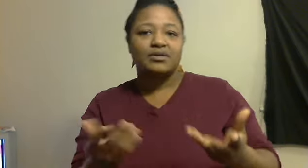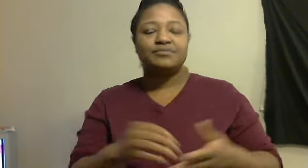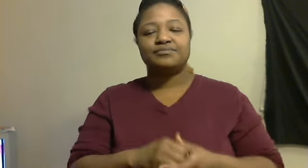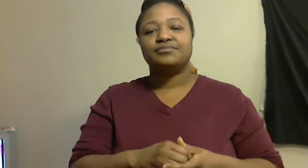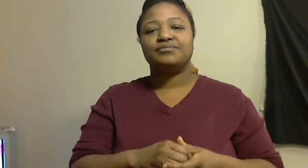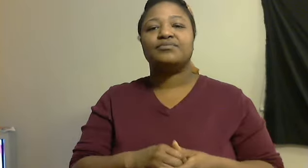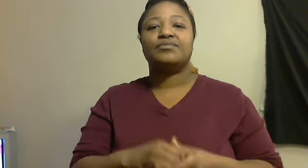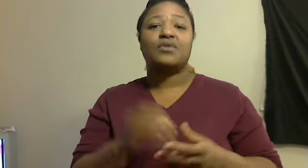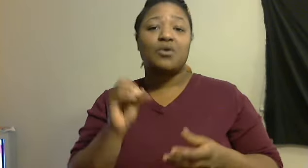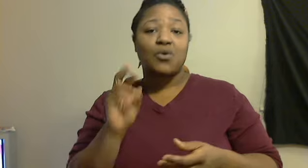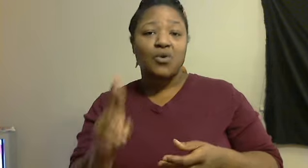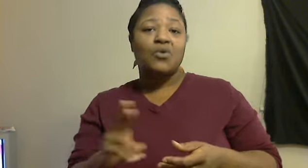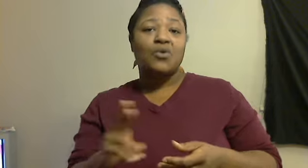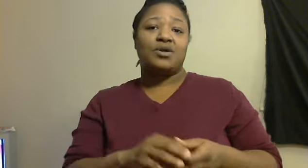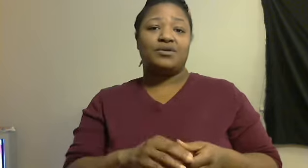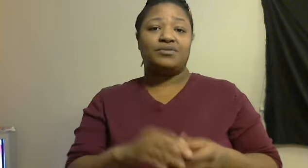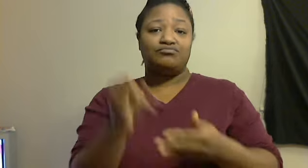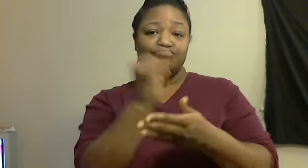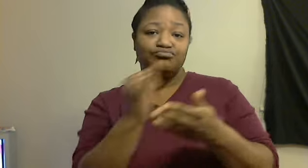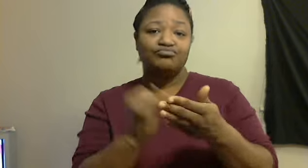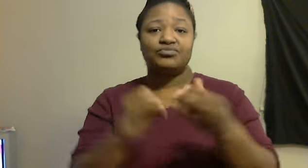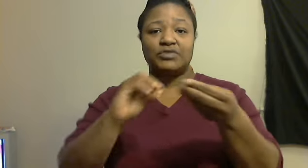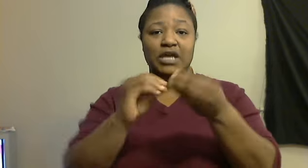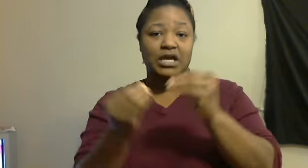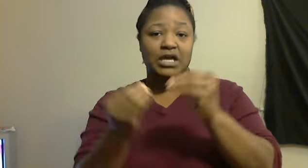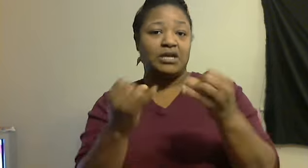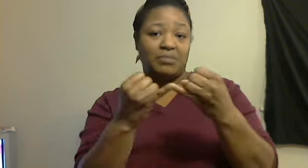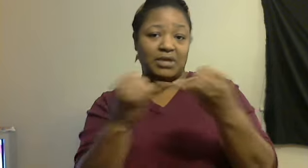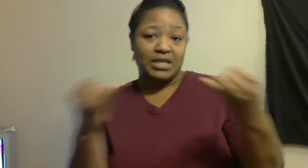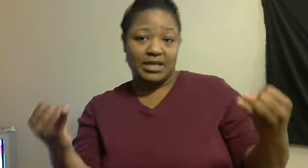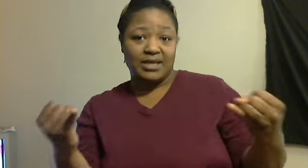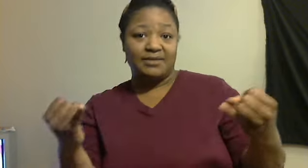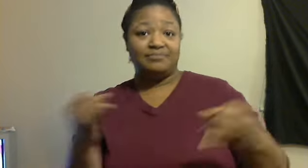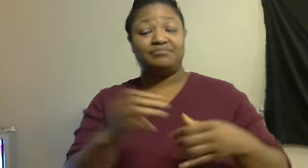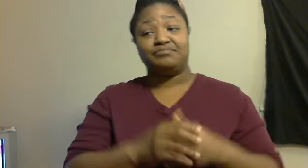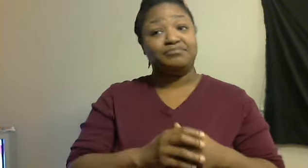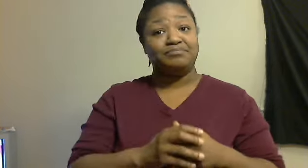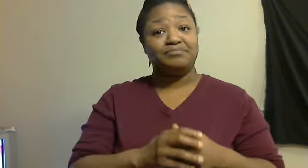I think you might be ready to tackle the addition problems. Have fun.